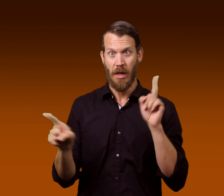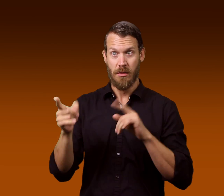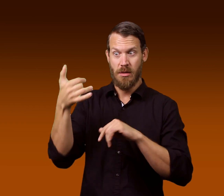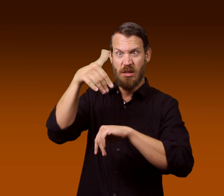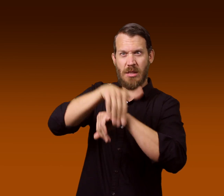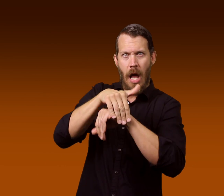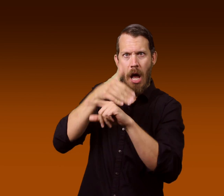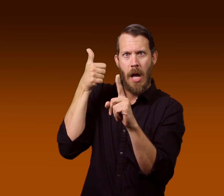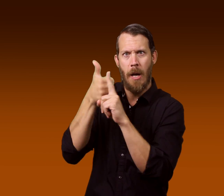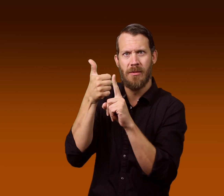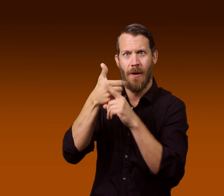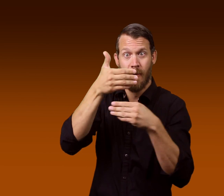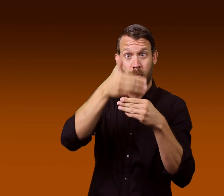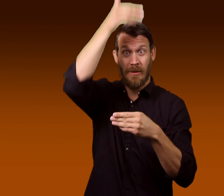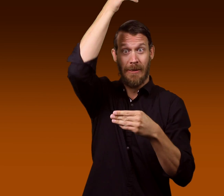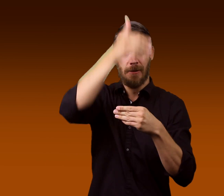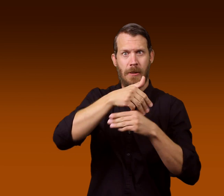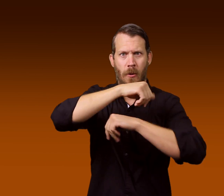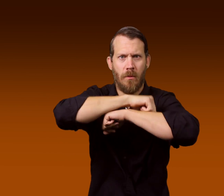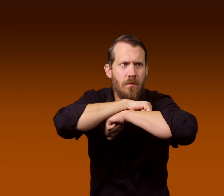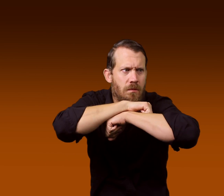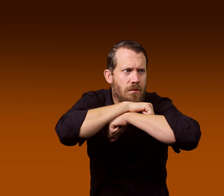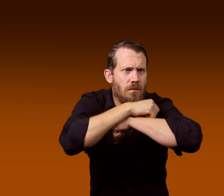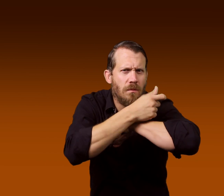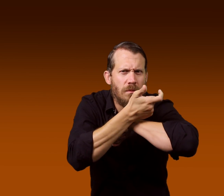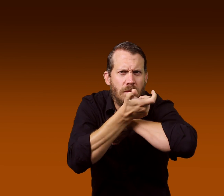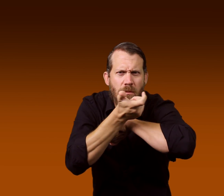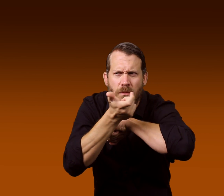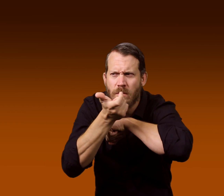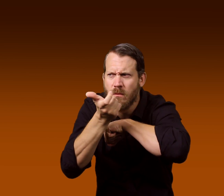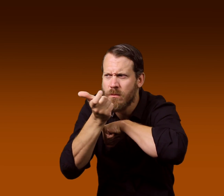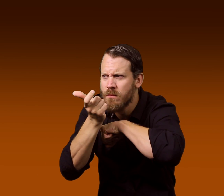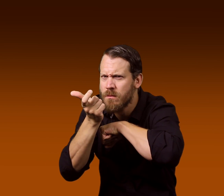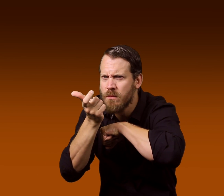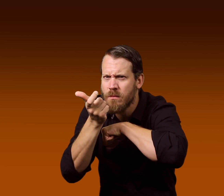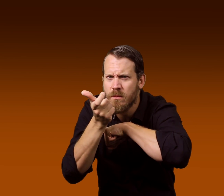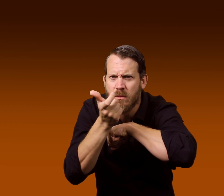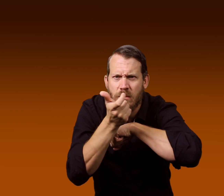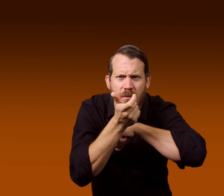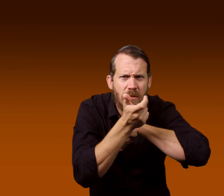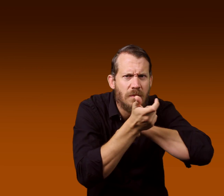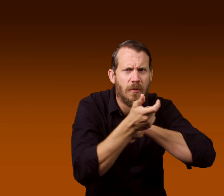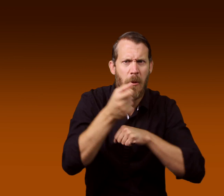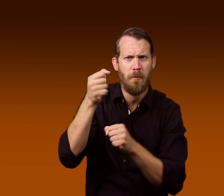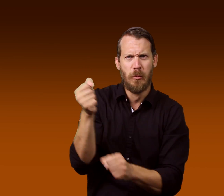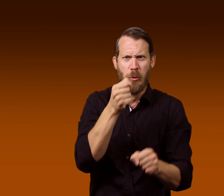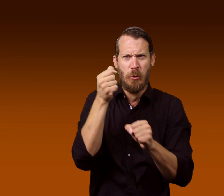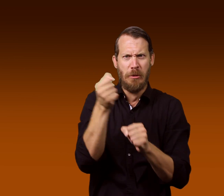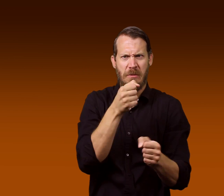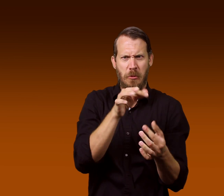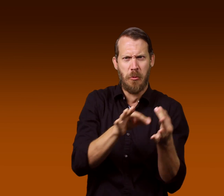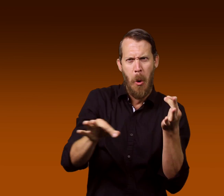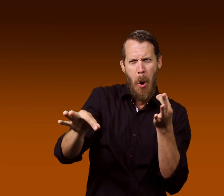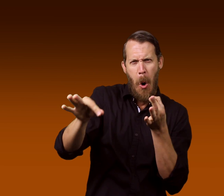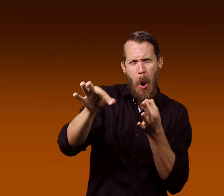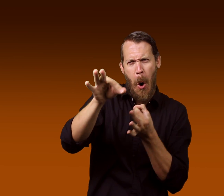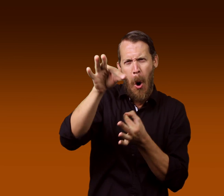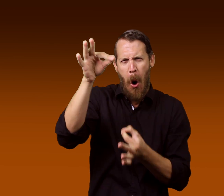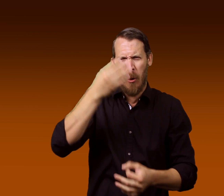came out of the woods and slowly circled the house. The next night,